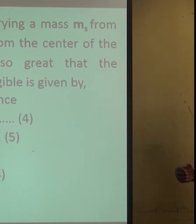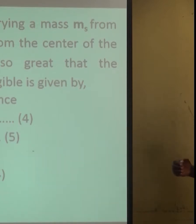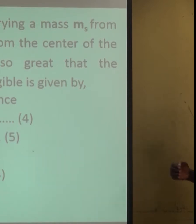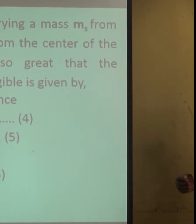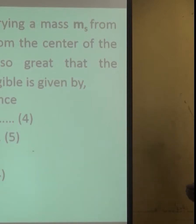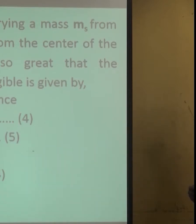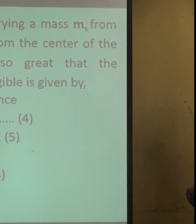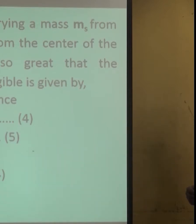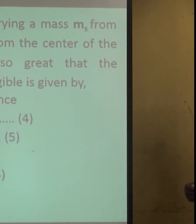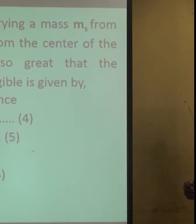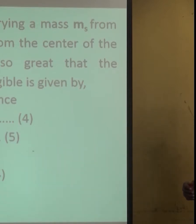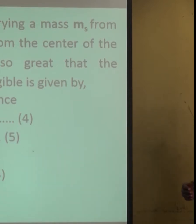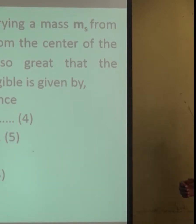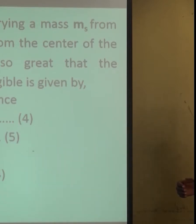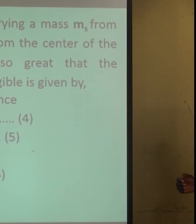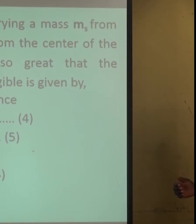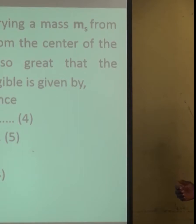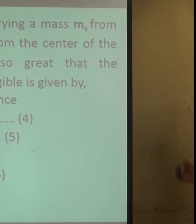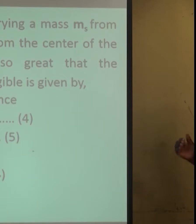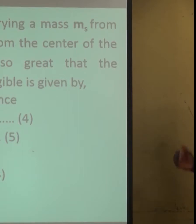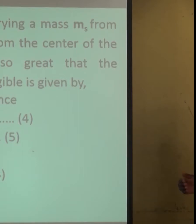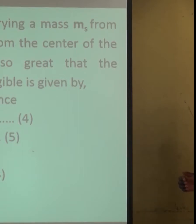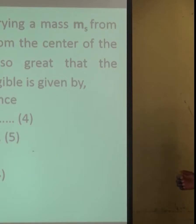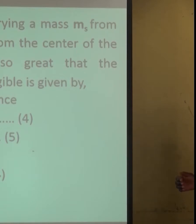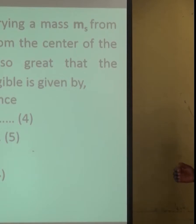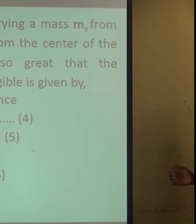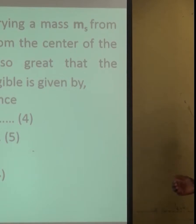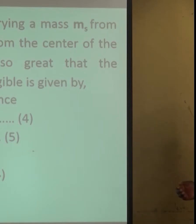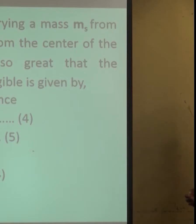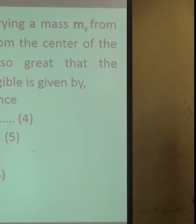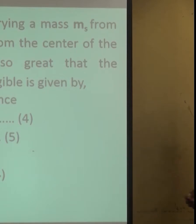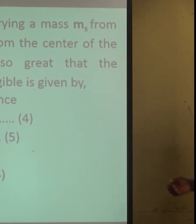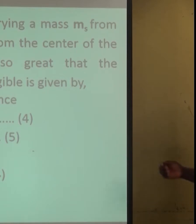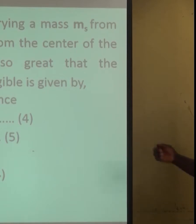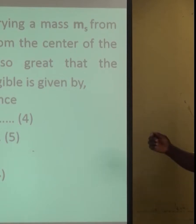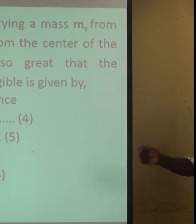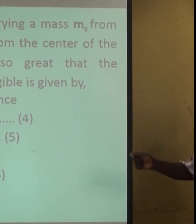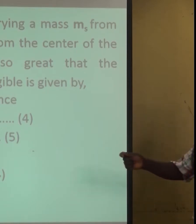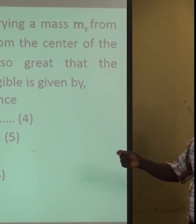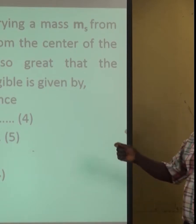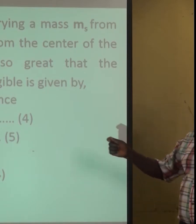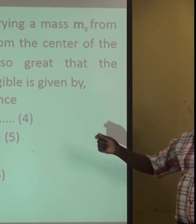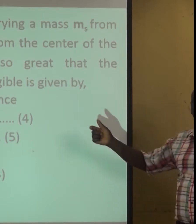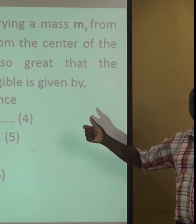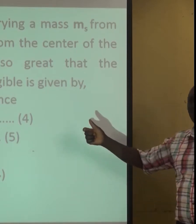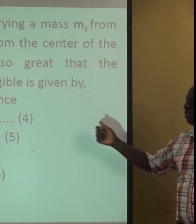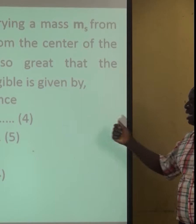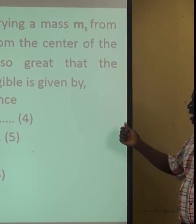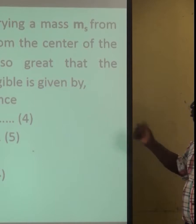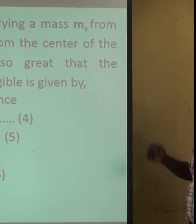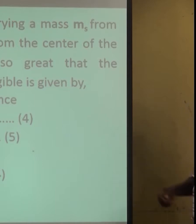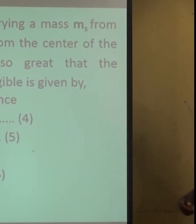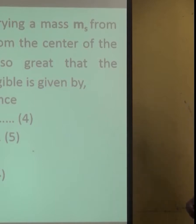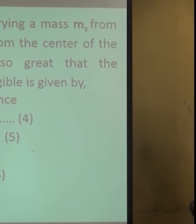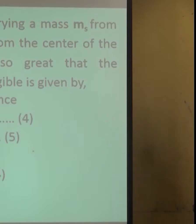great that gravitational field is negligible, is given by work done is equals to force